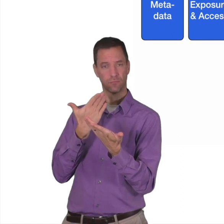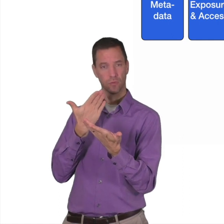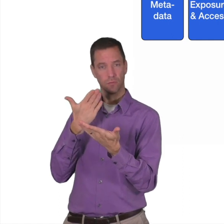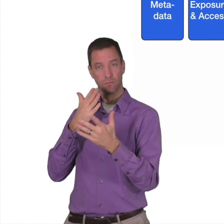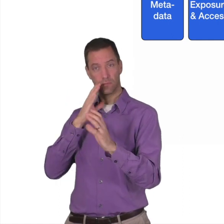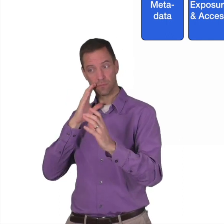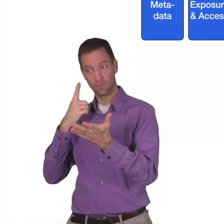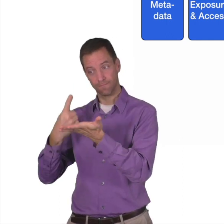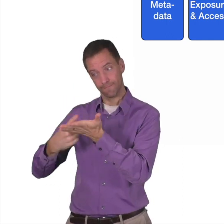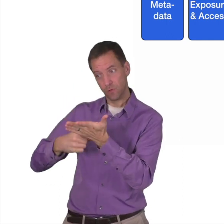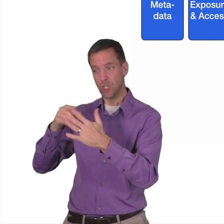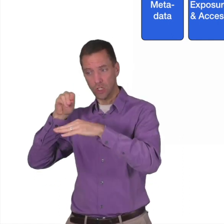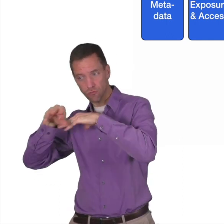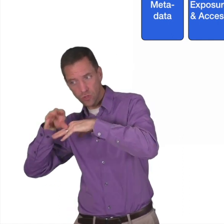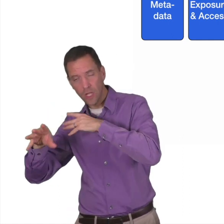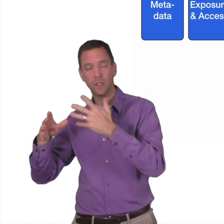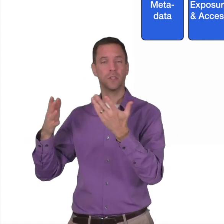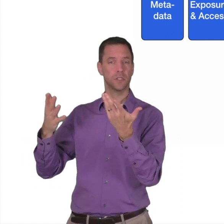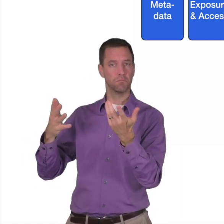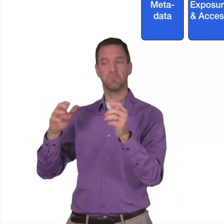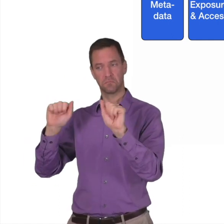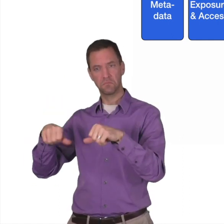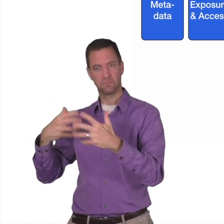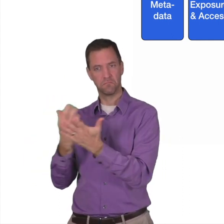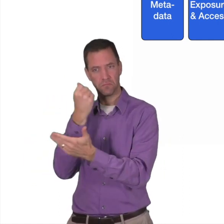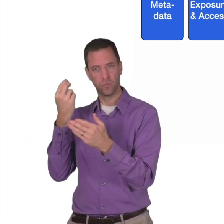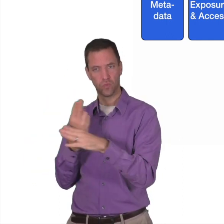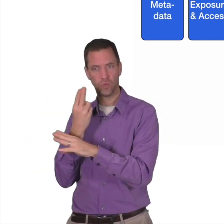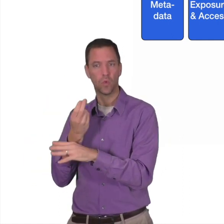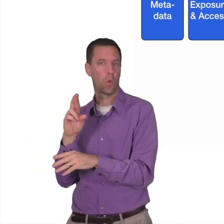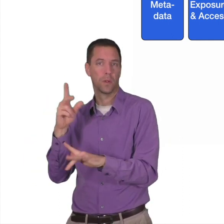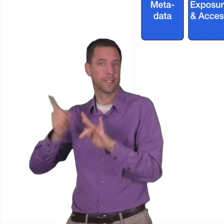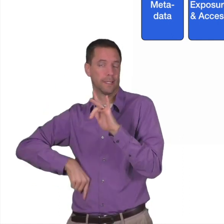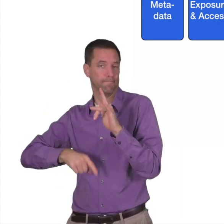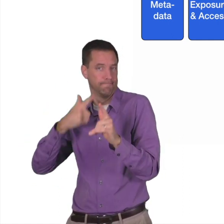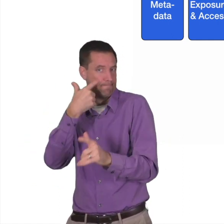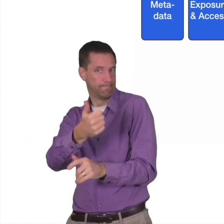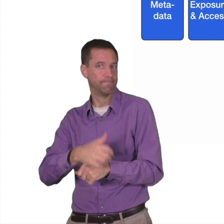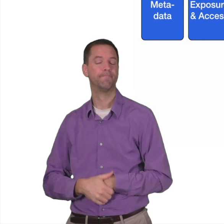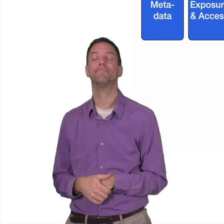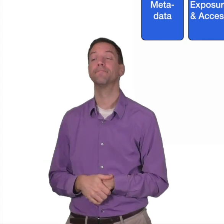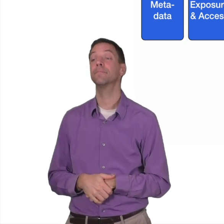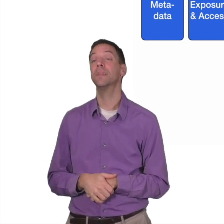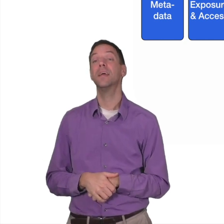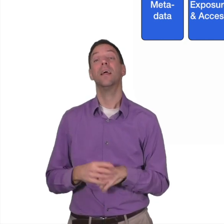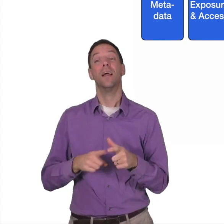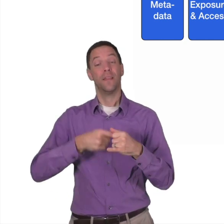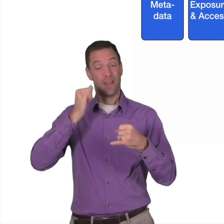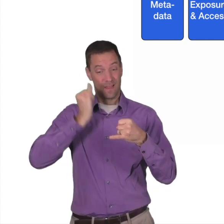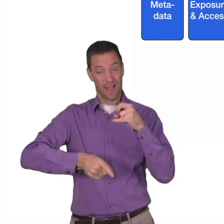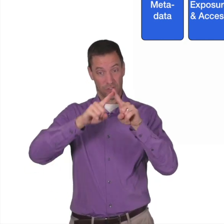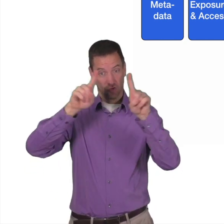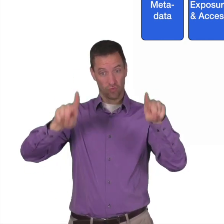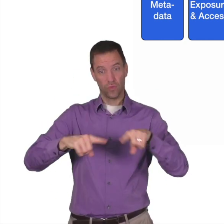be helpful for you or provide good opportunities for informational counseling, you may decide to use them, or you can skip them. It's up